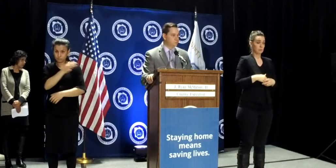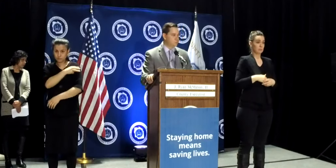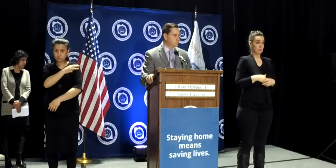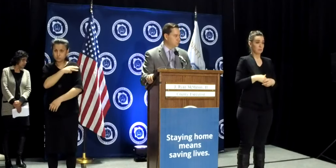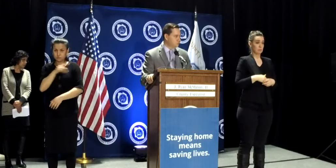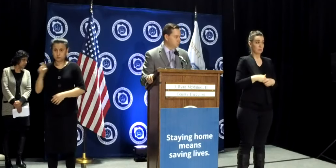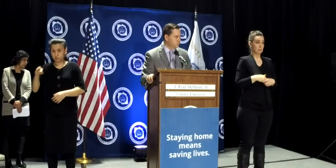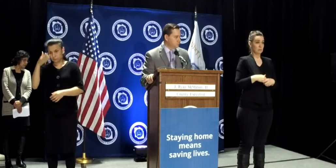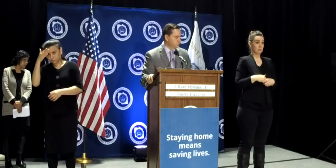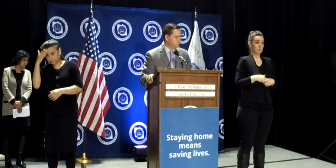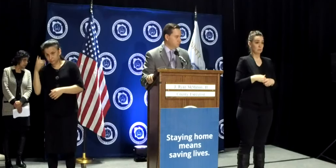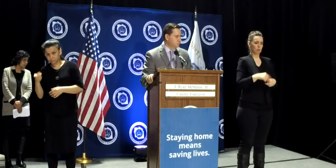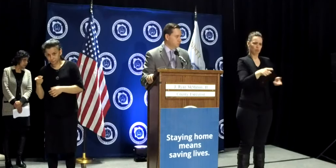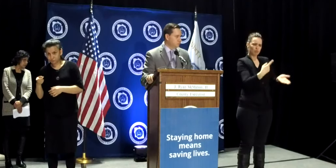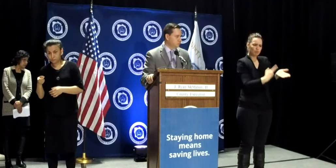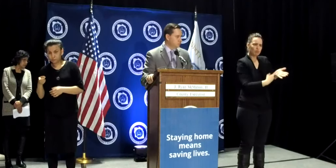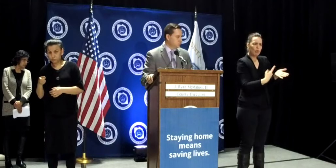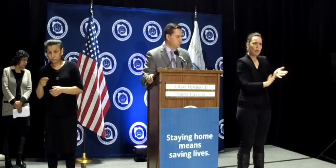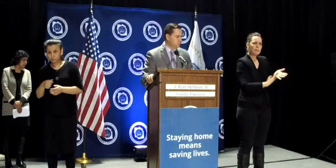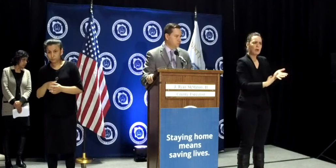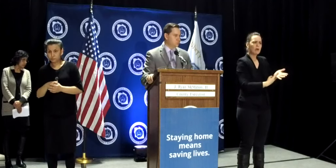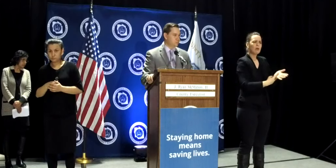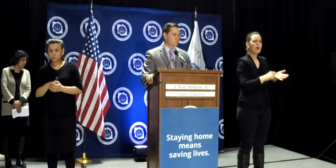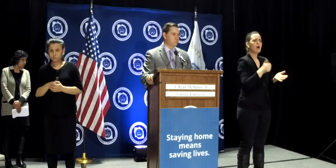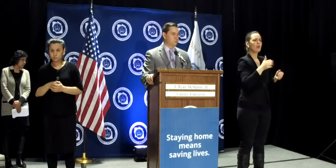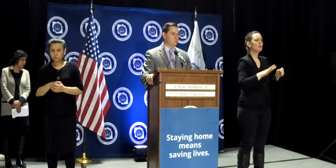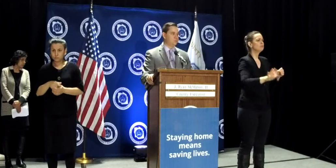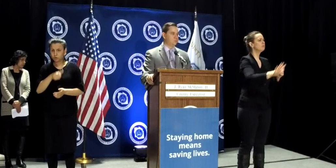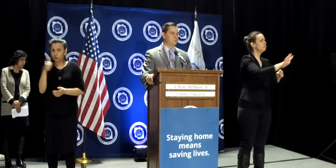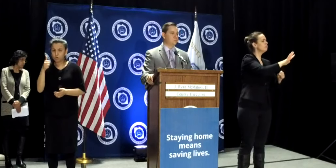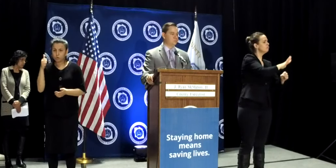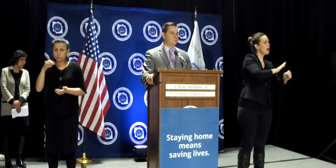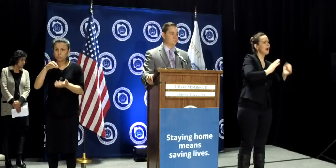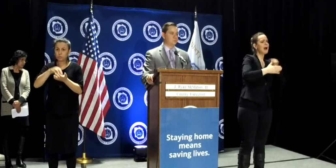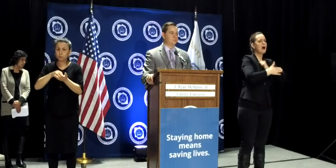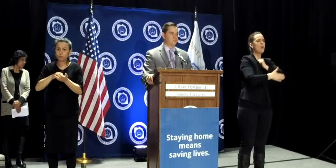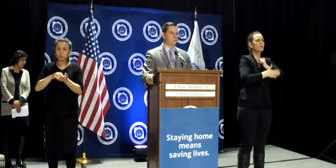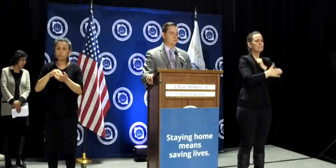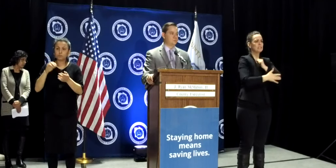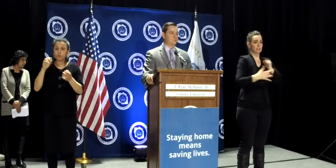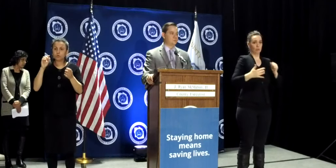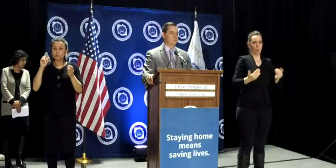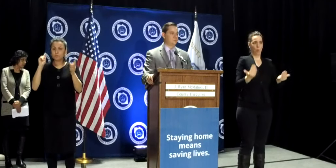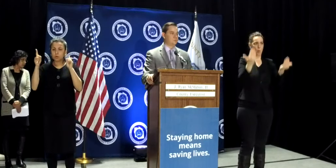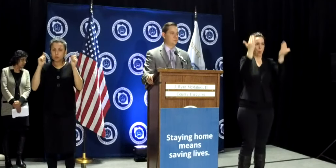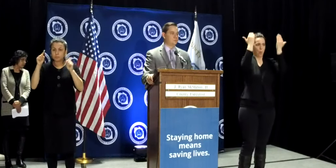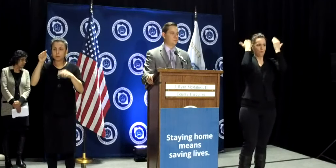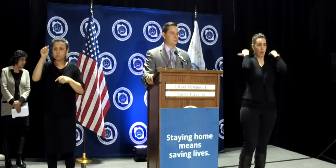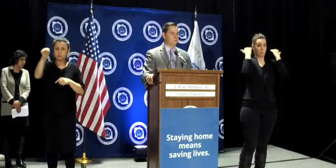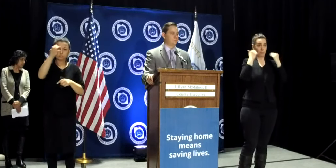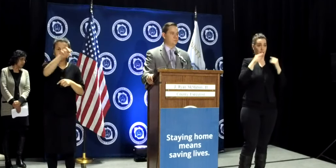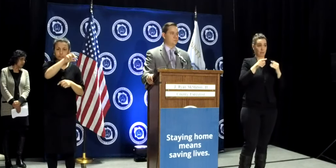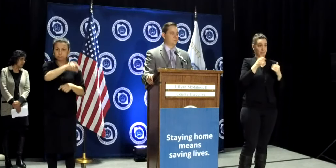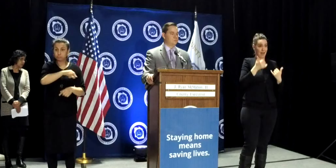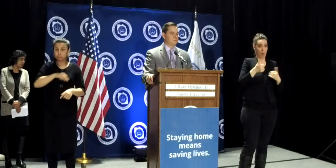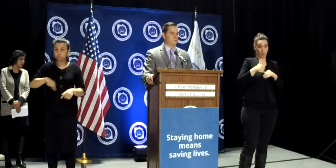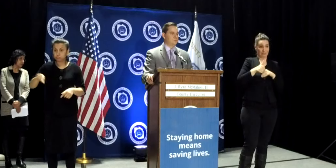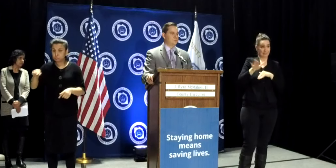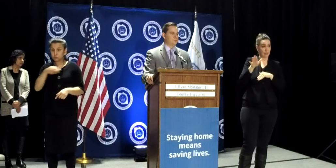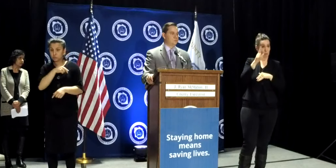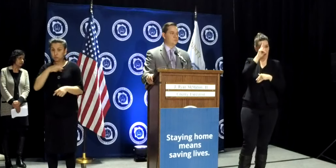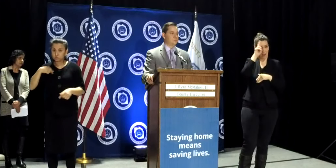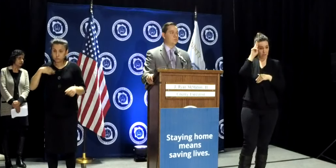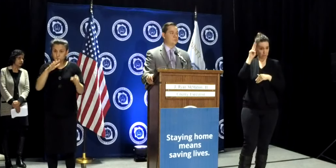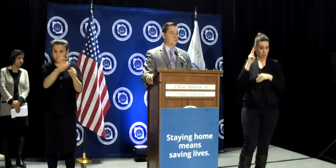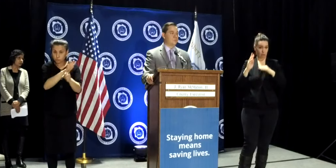And you talked about other outlying counties possibly getting overwhelmed and their patients ending up here. So is that 43 just